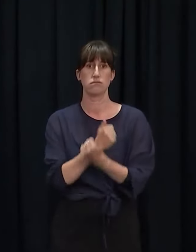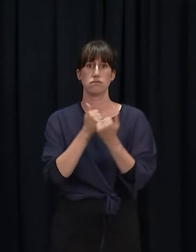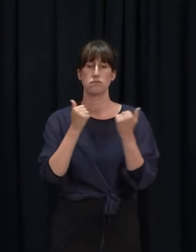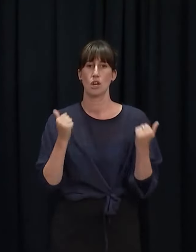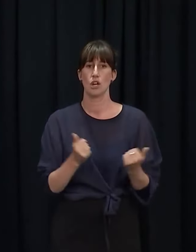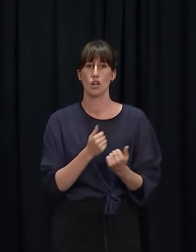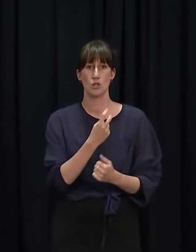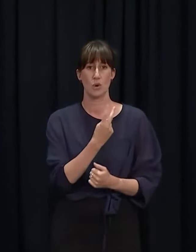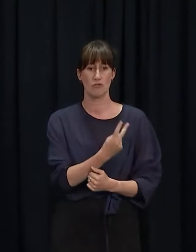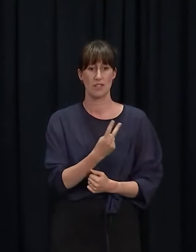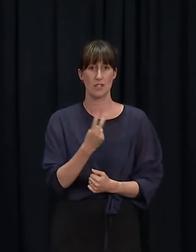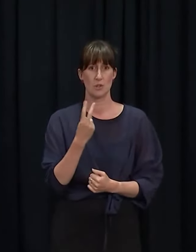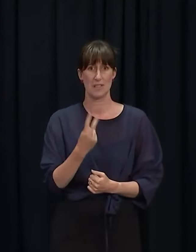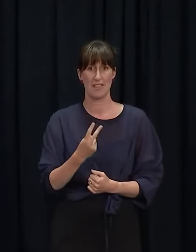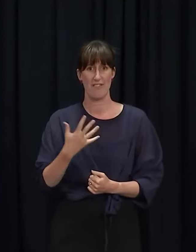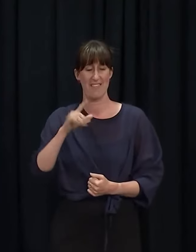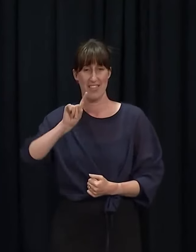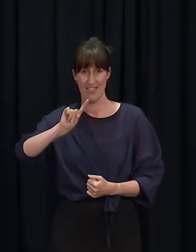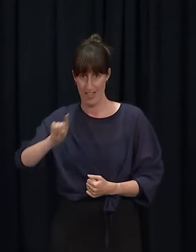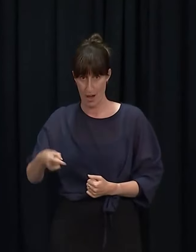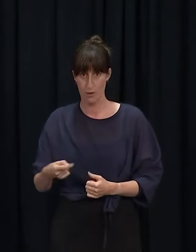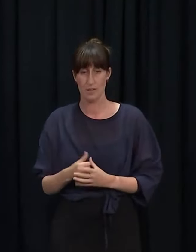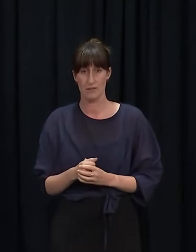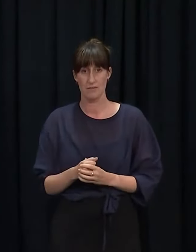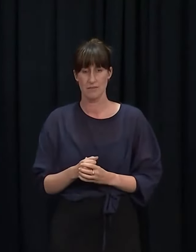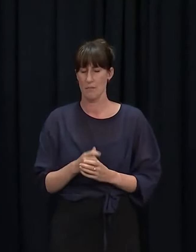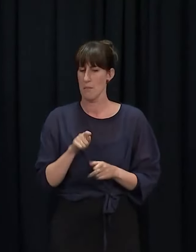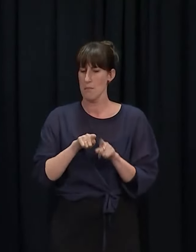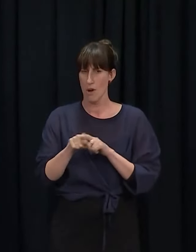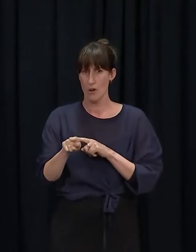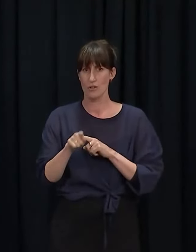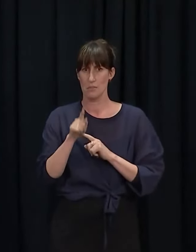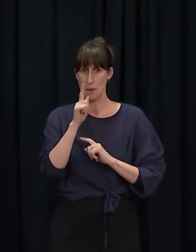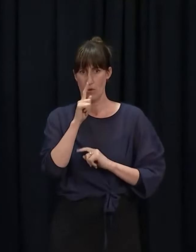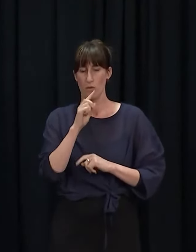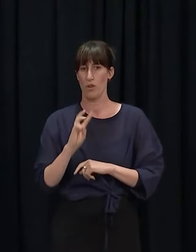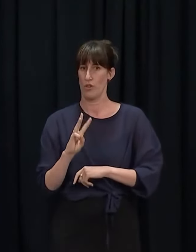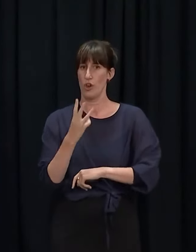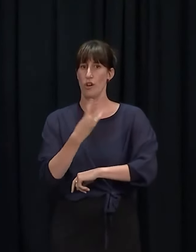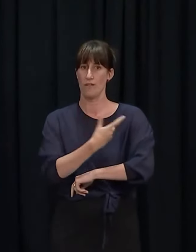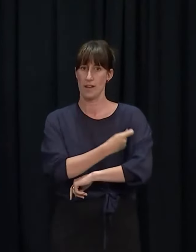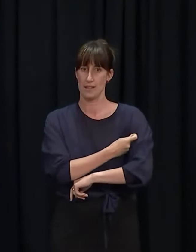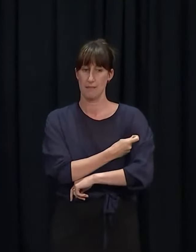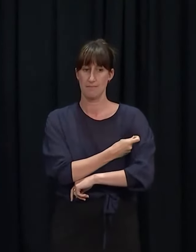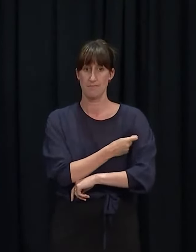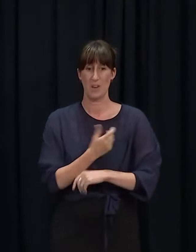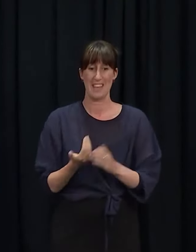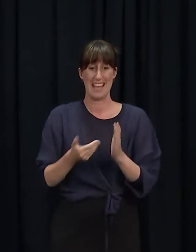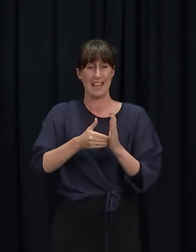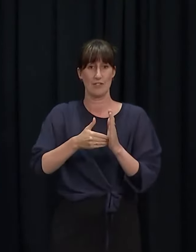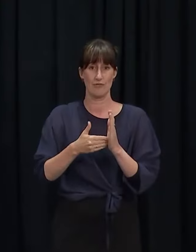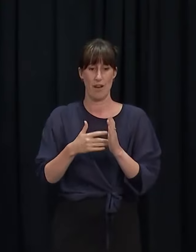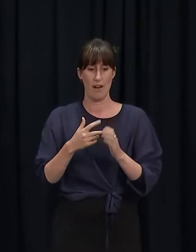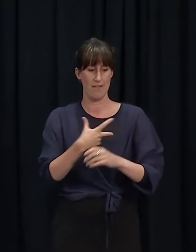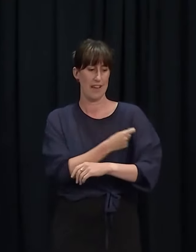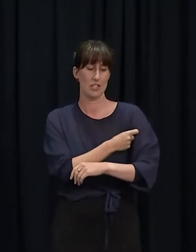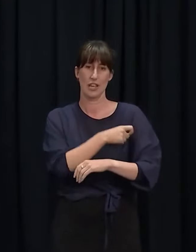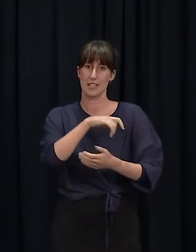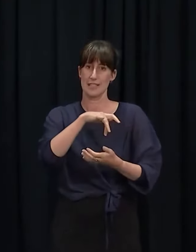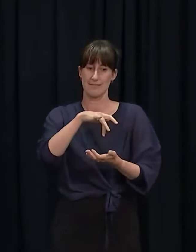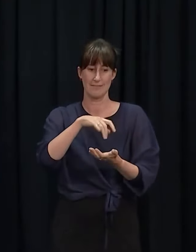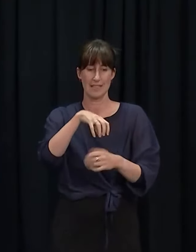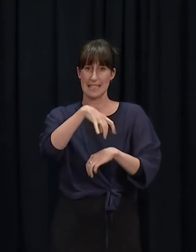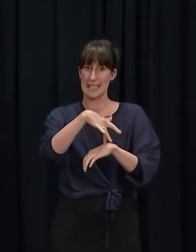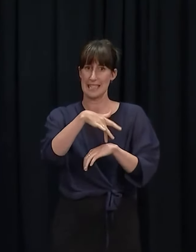which 186,000 are boosters at over 1,000 sites, with extra vaccination clinics such as Auckland's Westgate and Mount